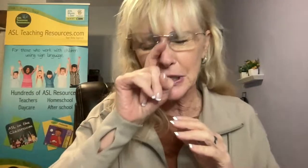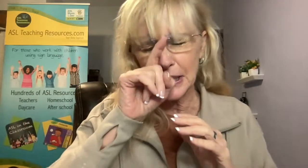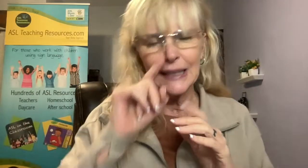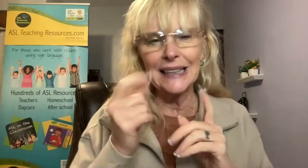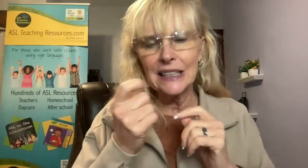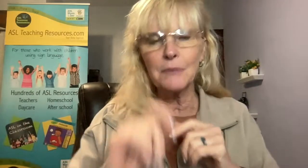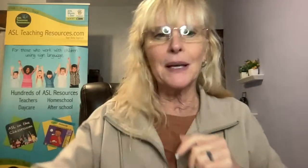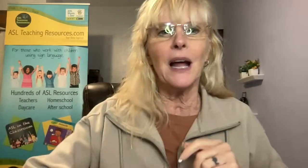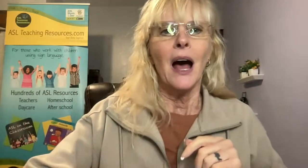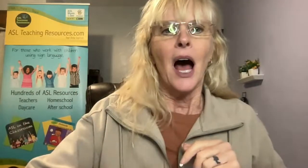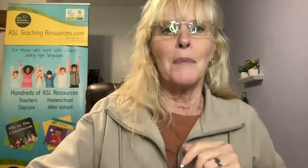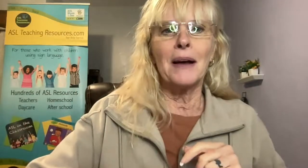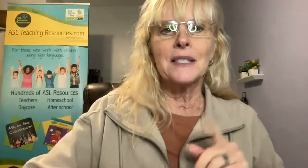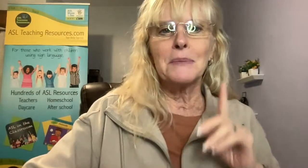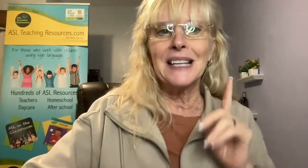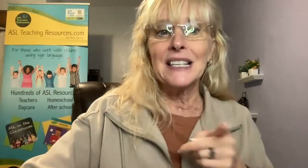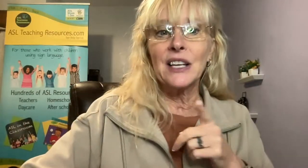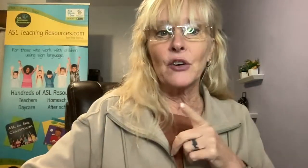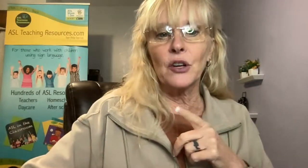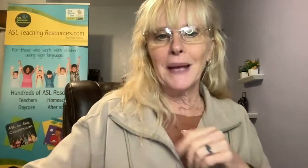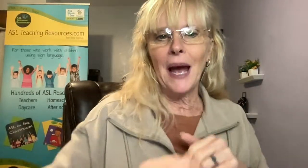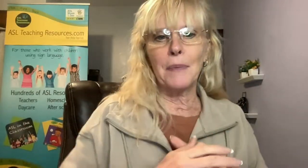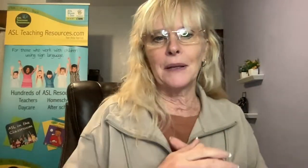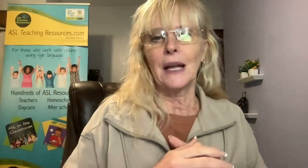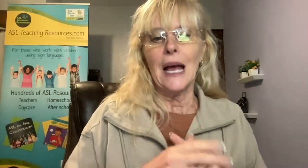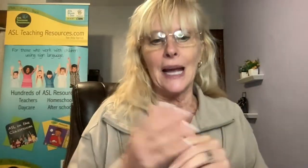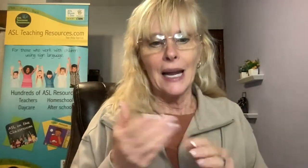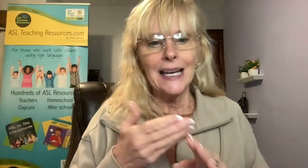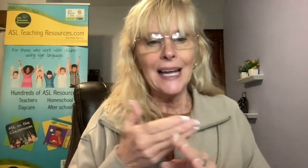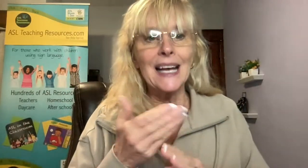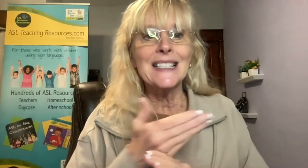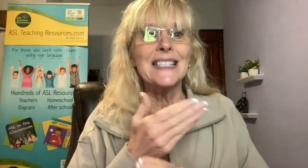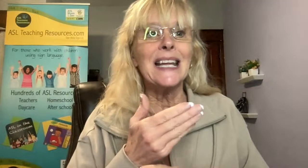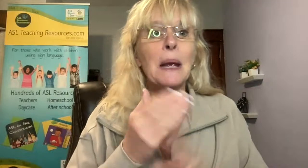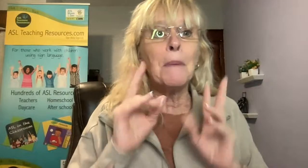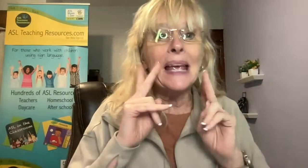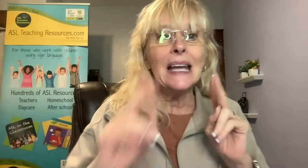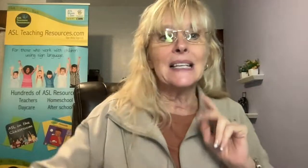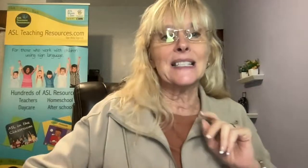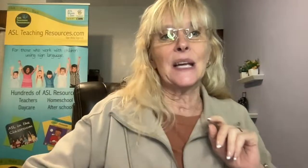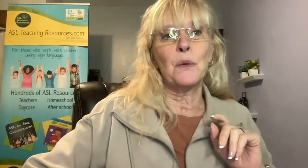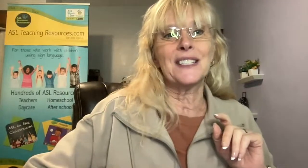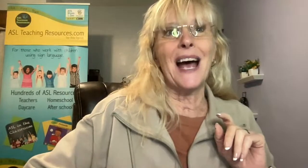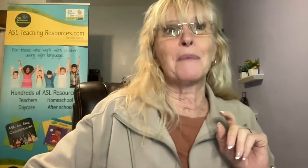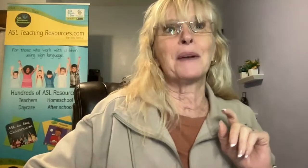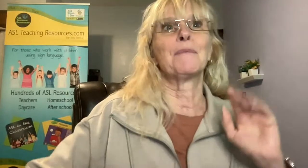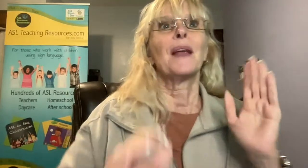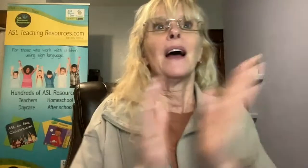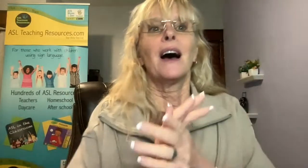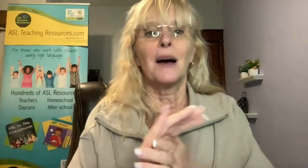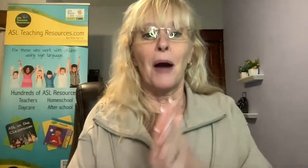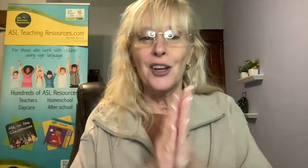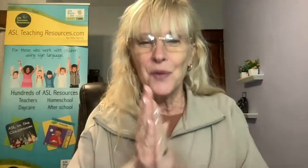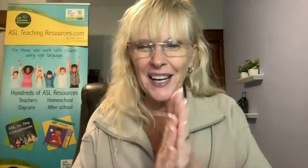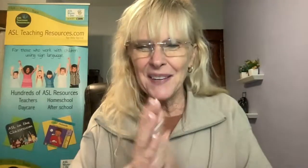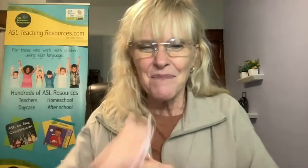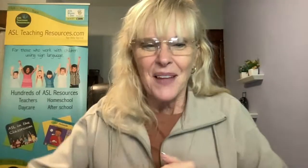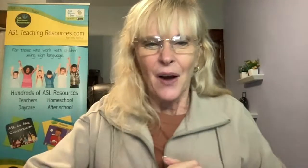a little bit about some things that are going to be happening, kind of like a sneak peek to see what's happening. Are you ready? Okay,